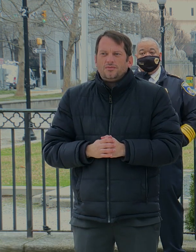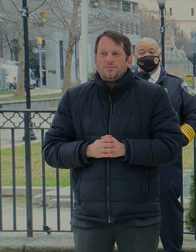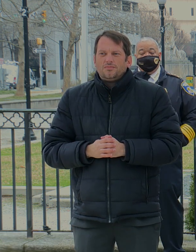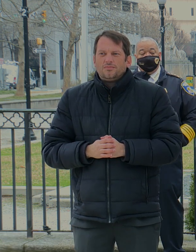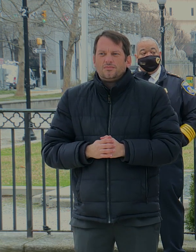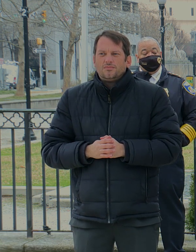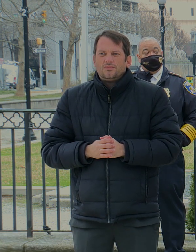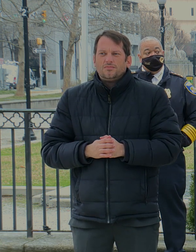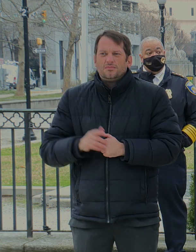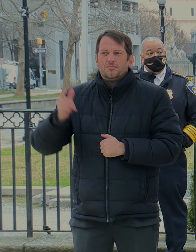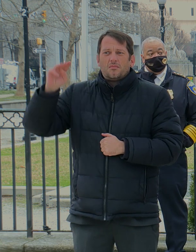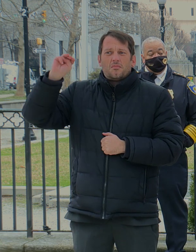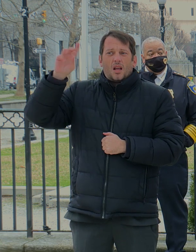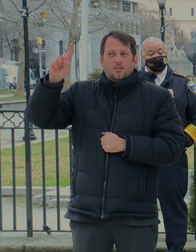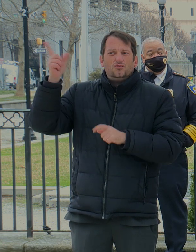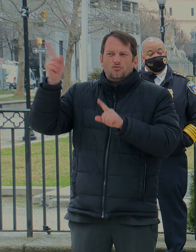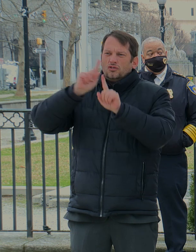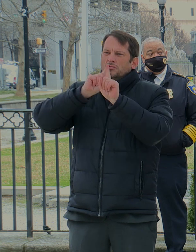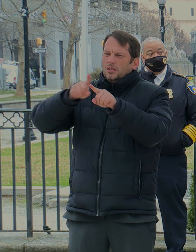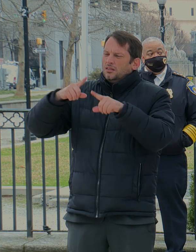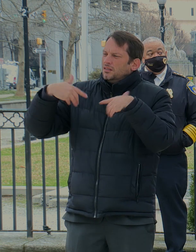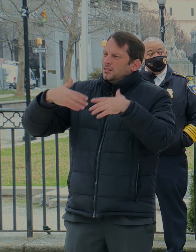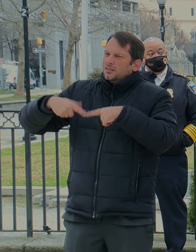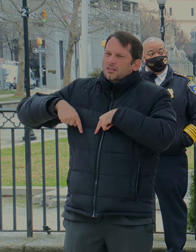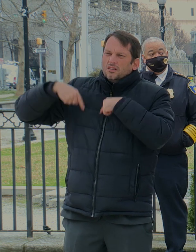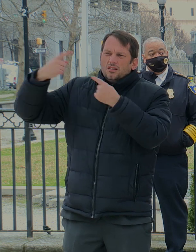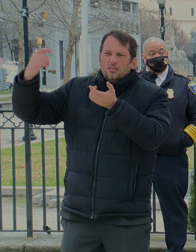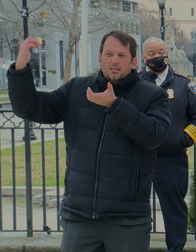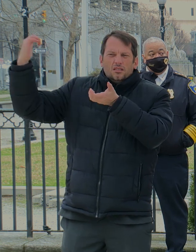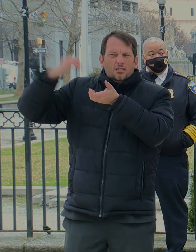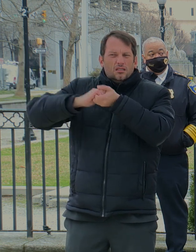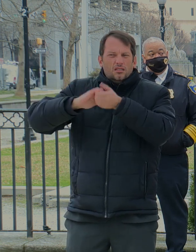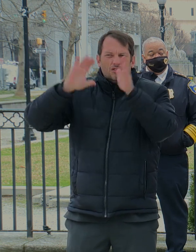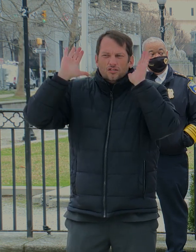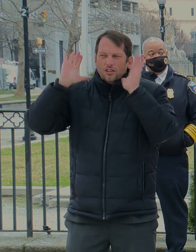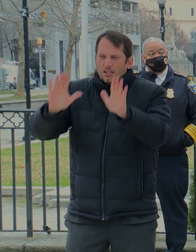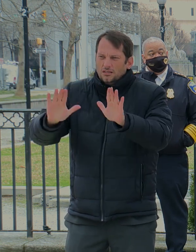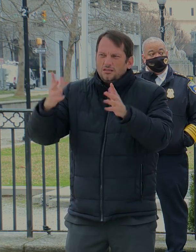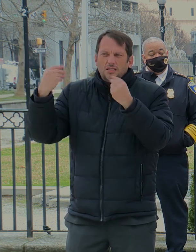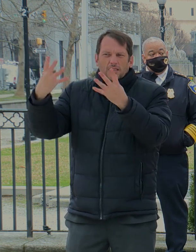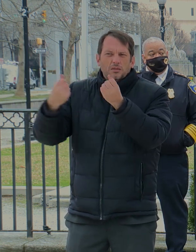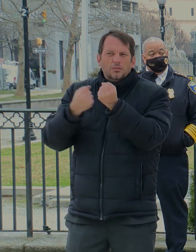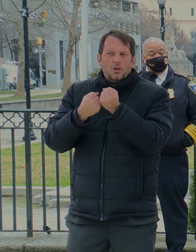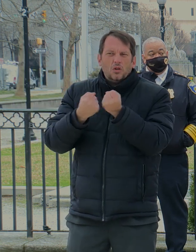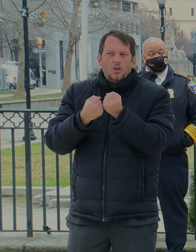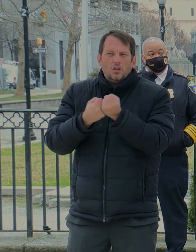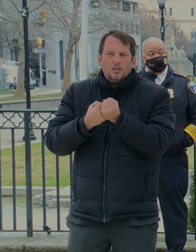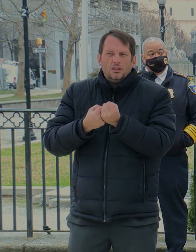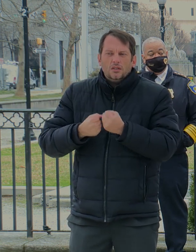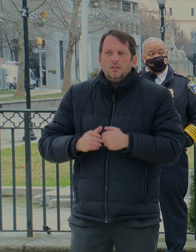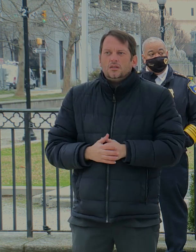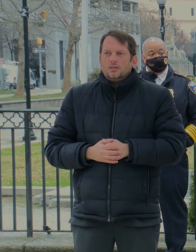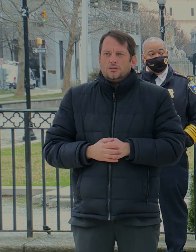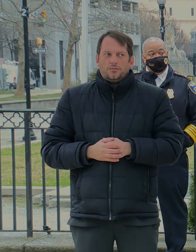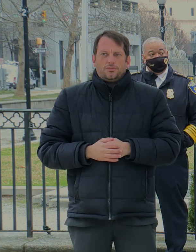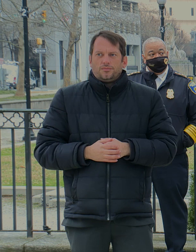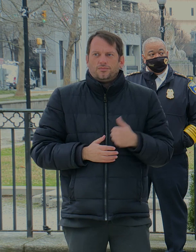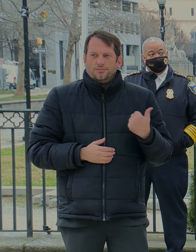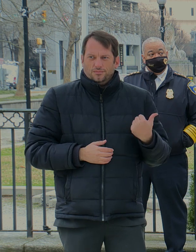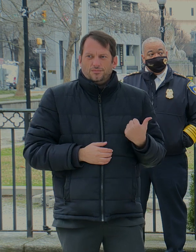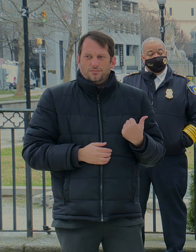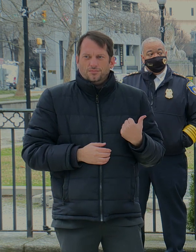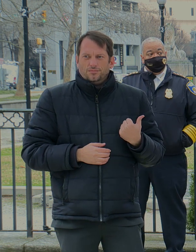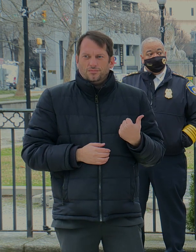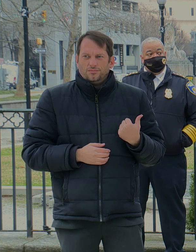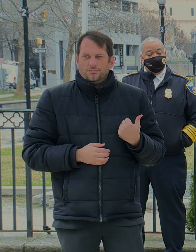has been a great partner providing us with additional clinical support. Okay, thanks so much. And for the mayor, I wanted to ask too, surrounding jurisdictions have continued